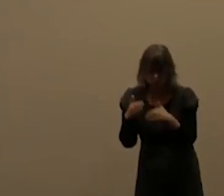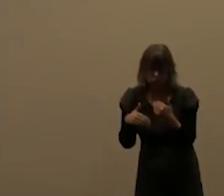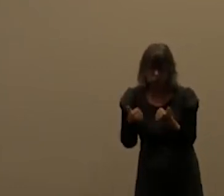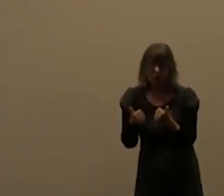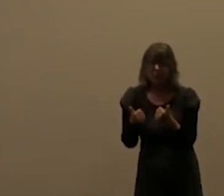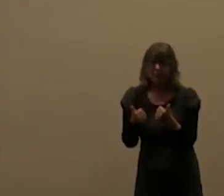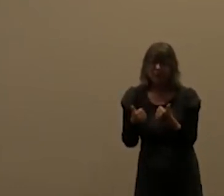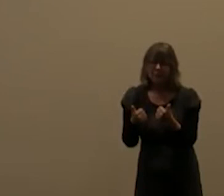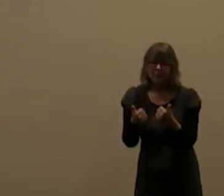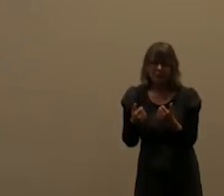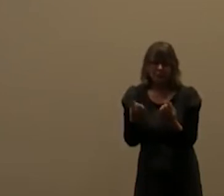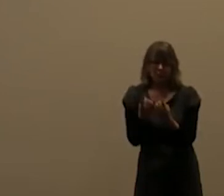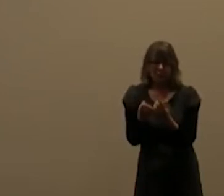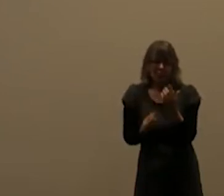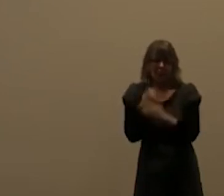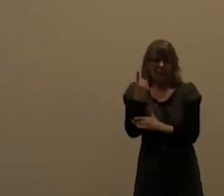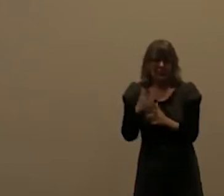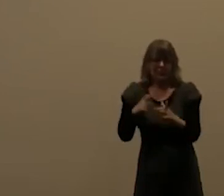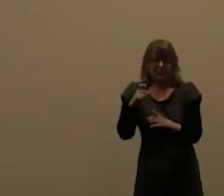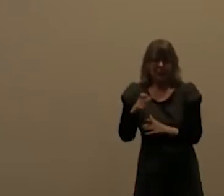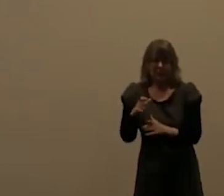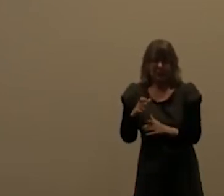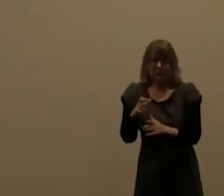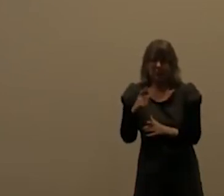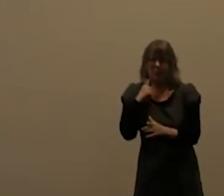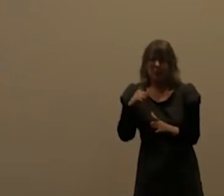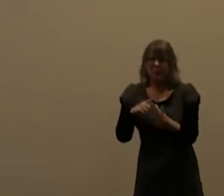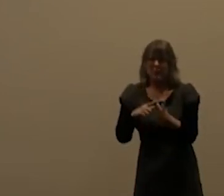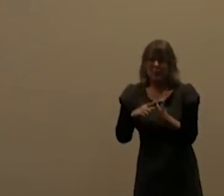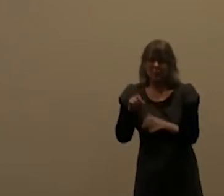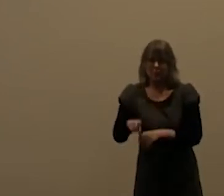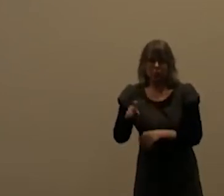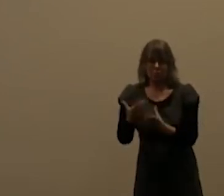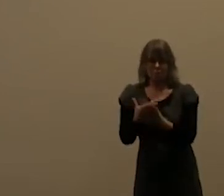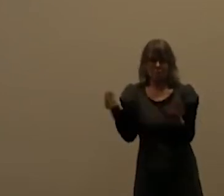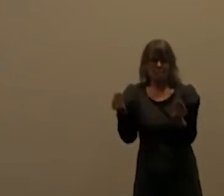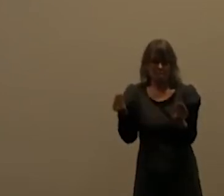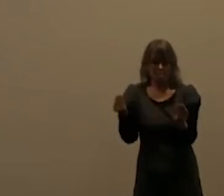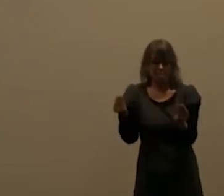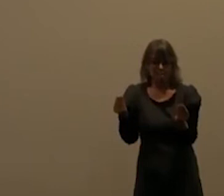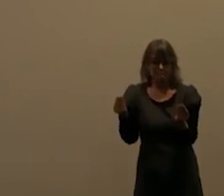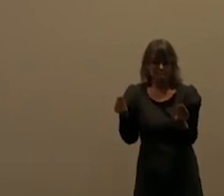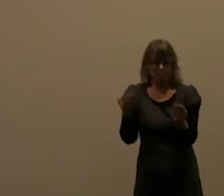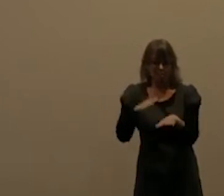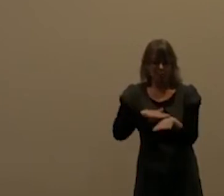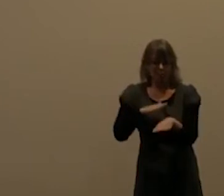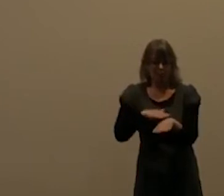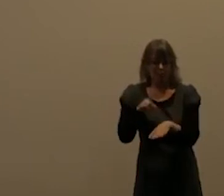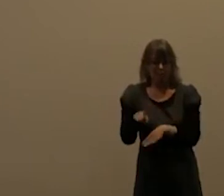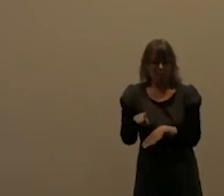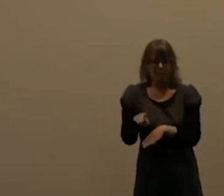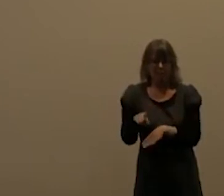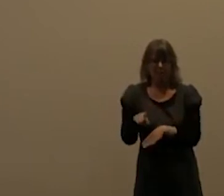you accidentally hit maybe the about tab, I think it was, and you just lose everything. And at that point,